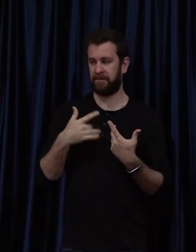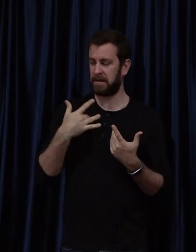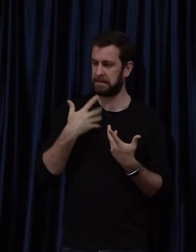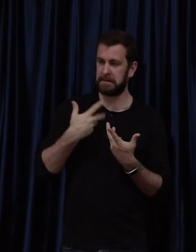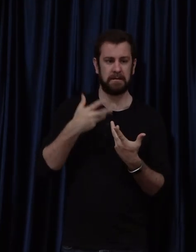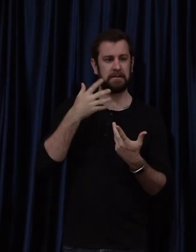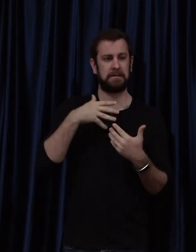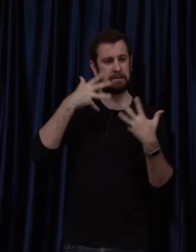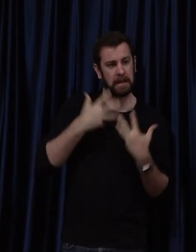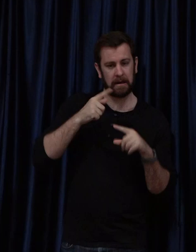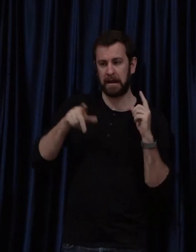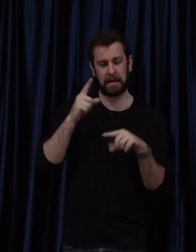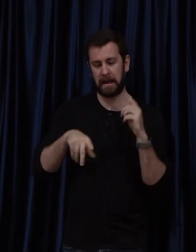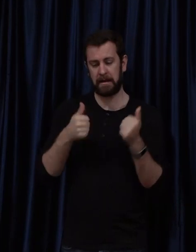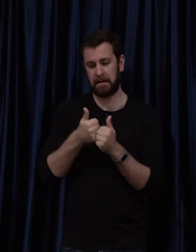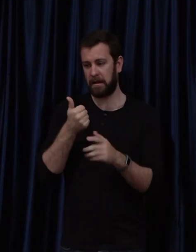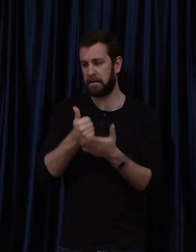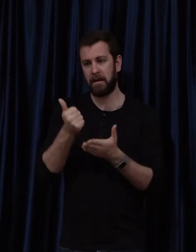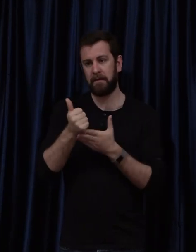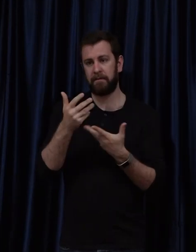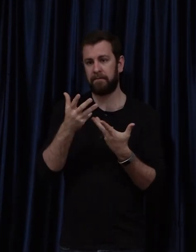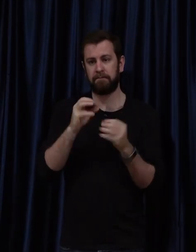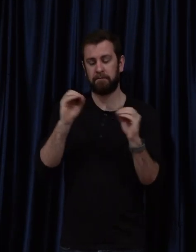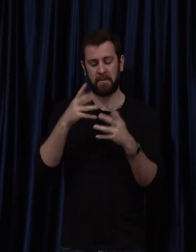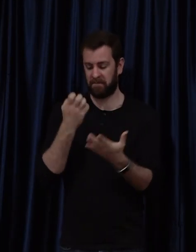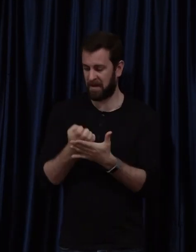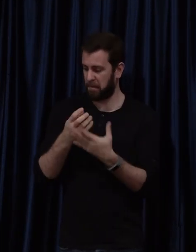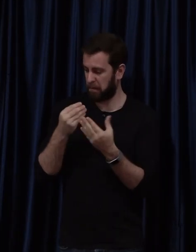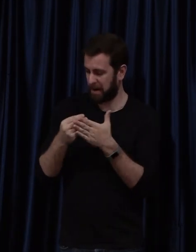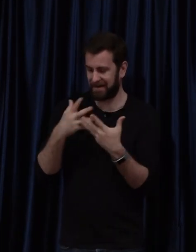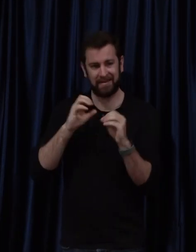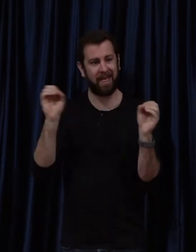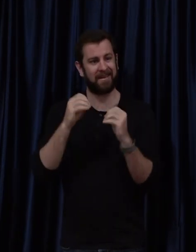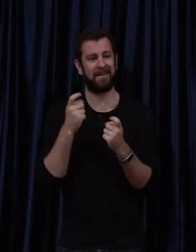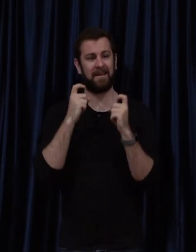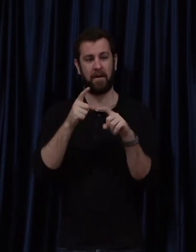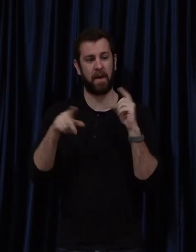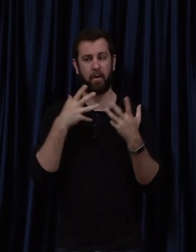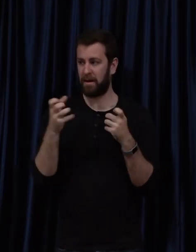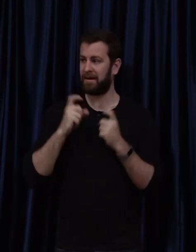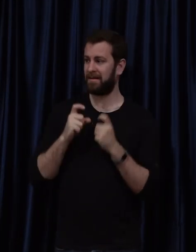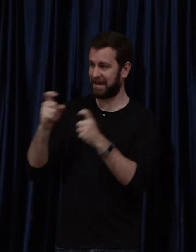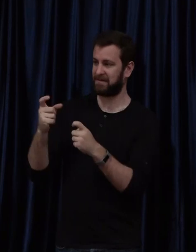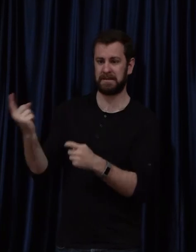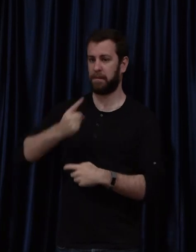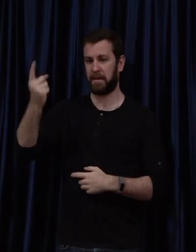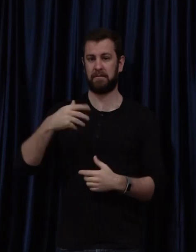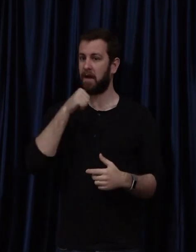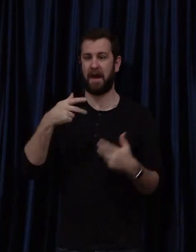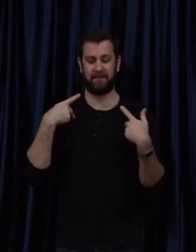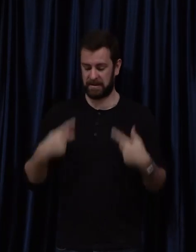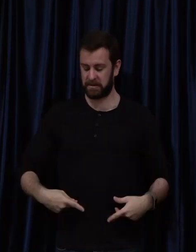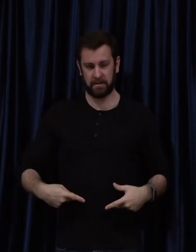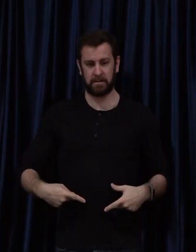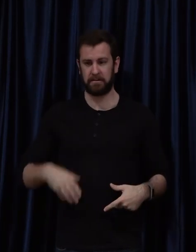night. He said, oh Allah, I don't have economic wealth or money to give, but I want to make a donation. I don't have a physical, I